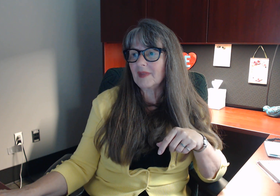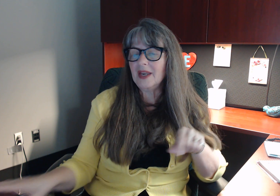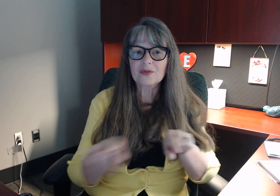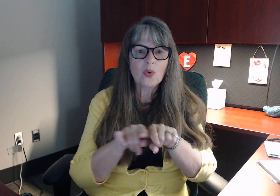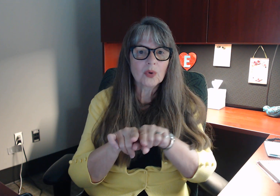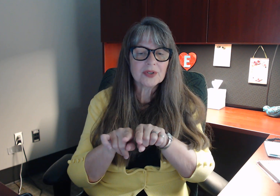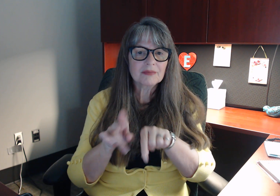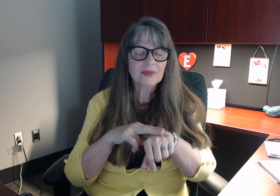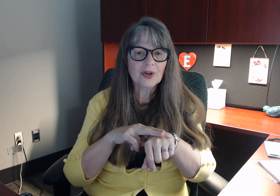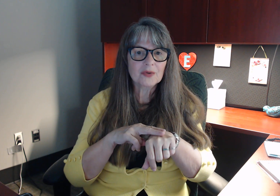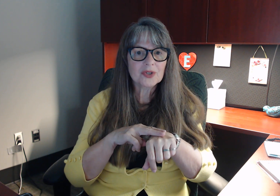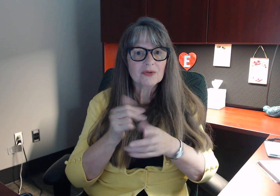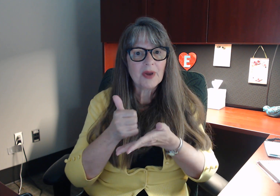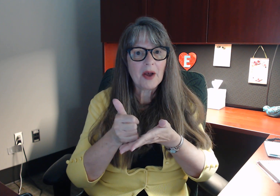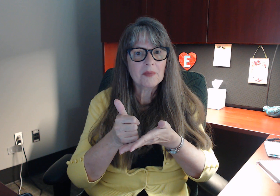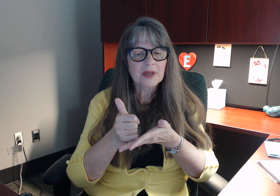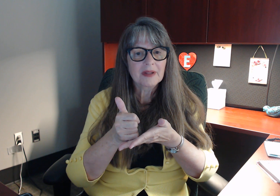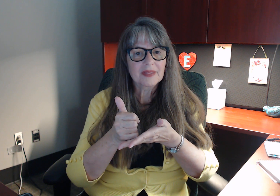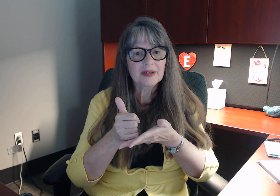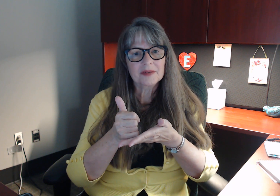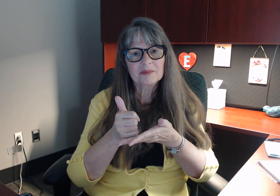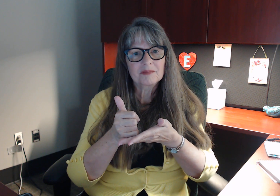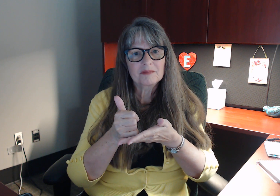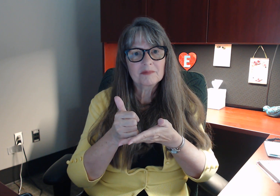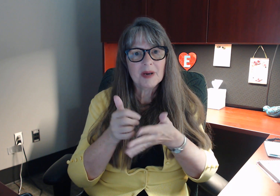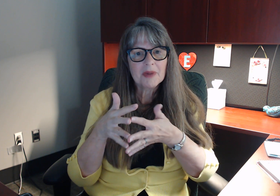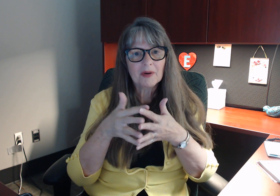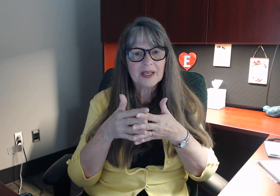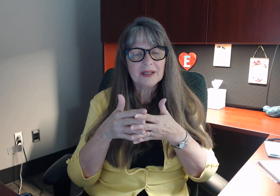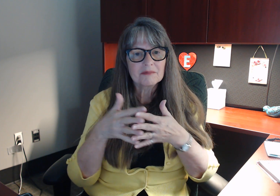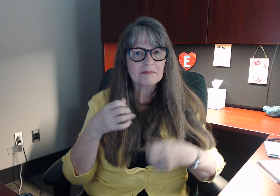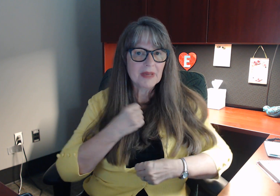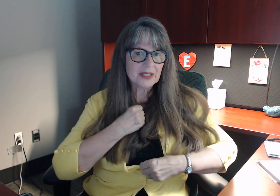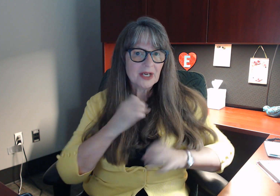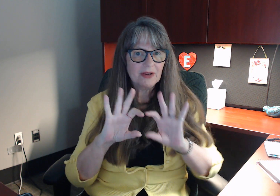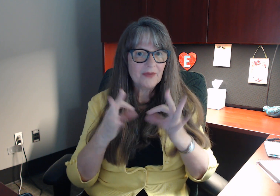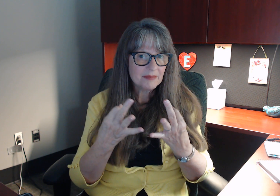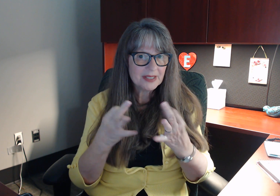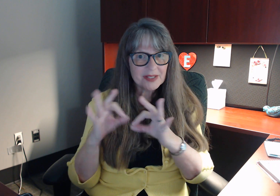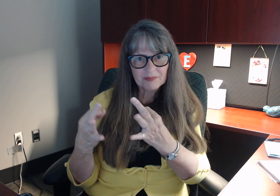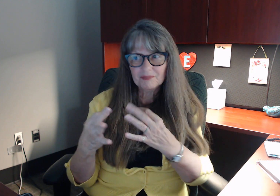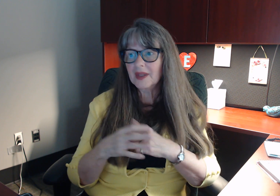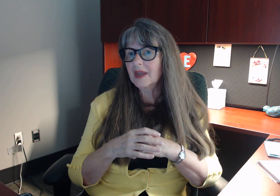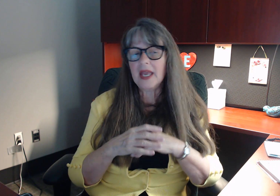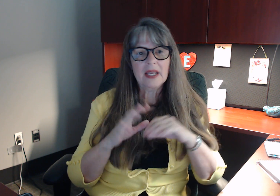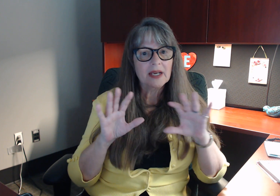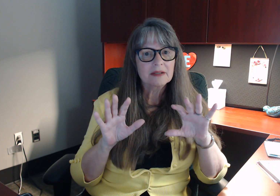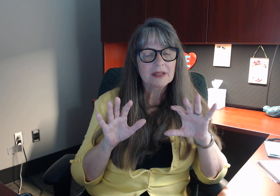of course, you know, to help the American military families. And